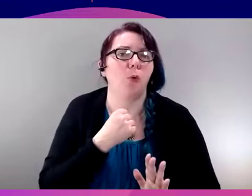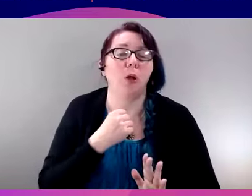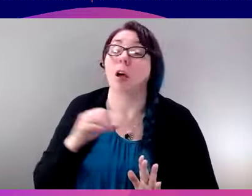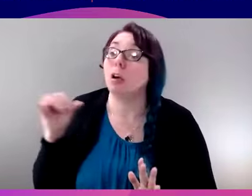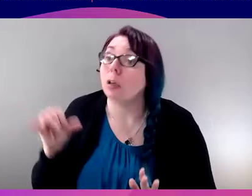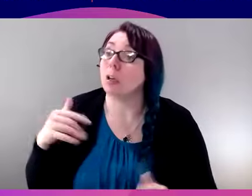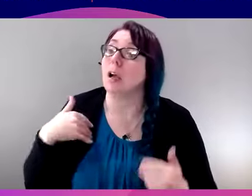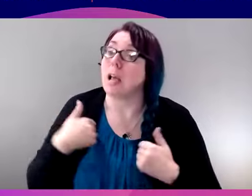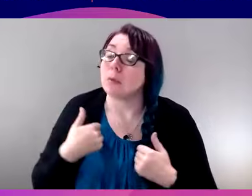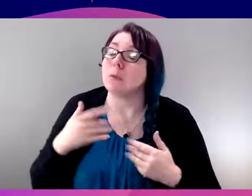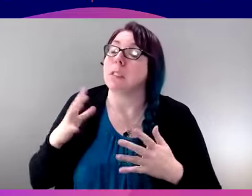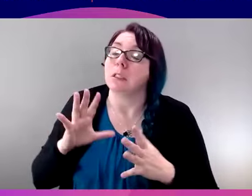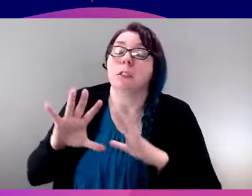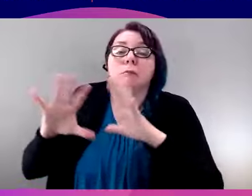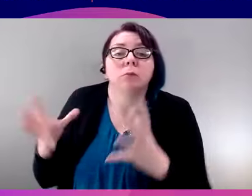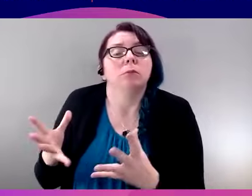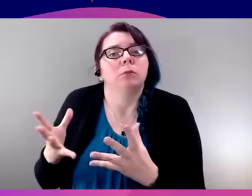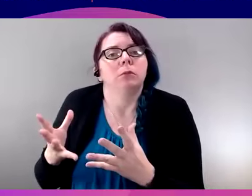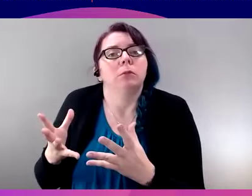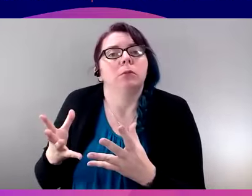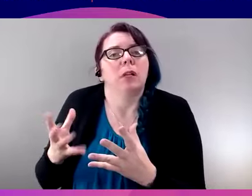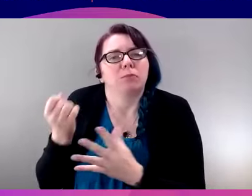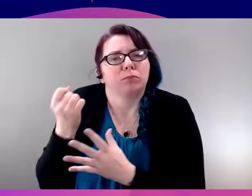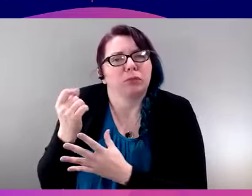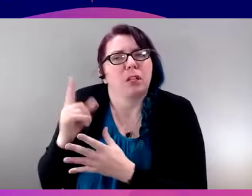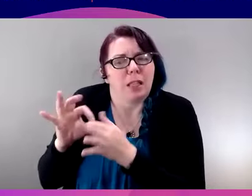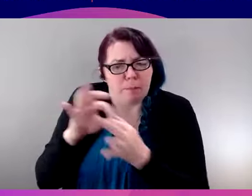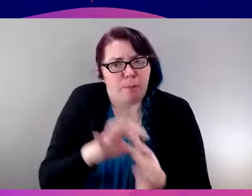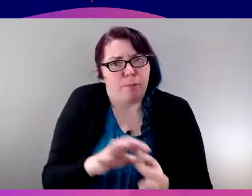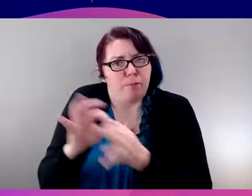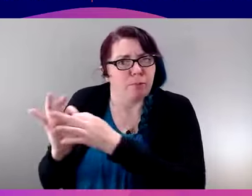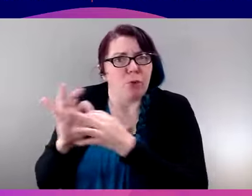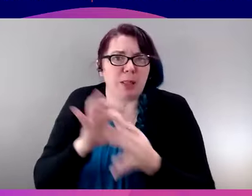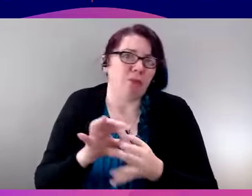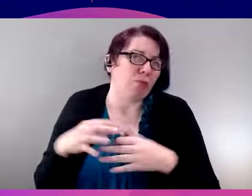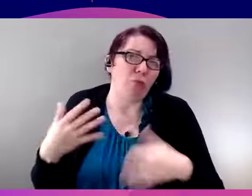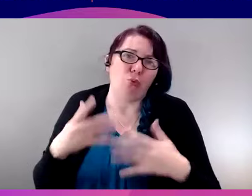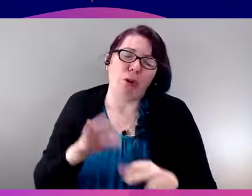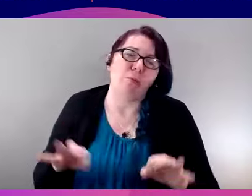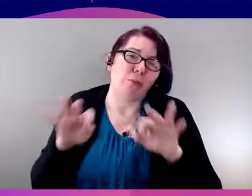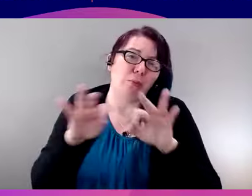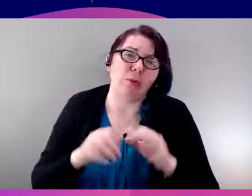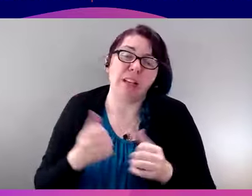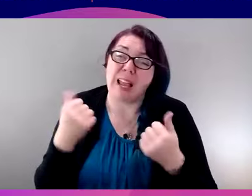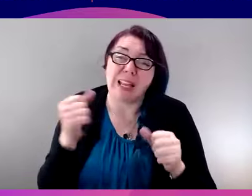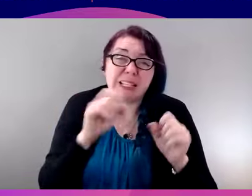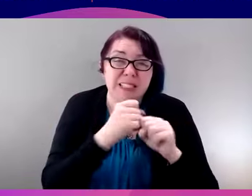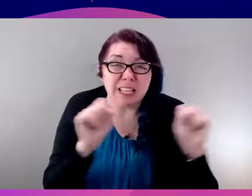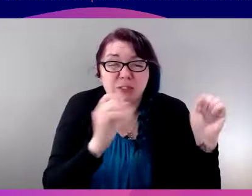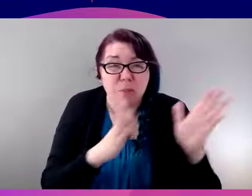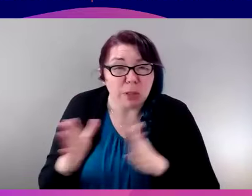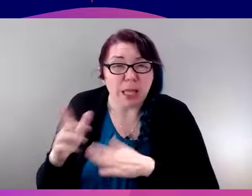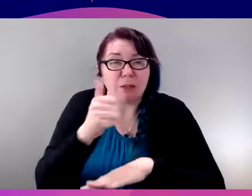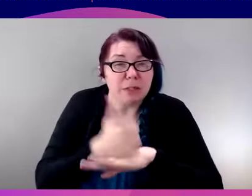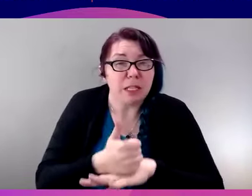for support. It's really meaningful to make sure that you include their animals in any safety planning that you do, and acknowledge